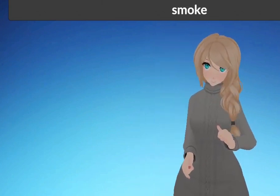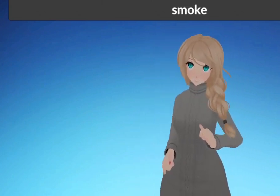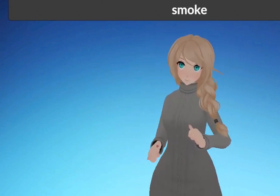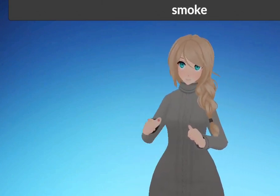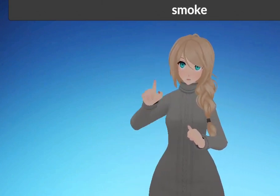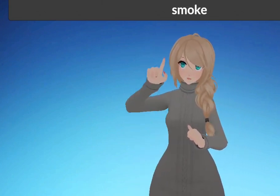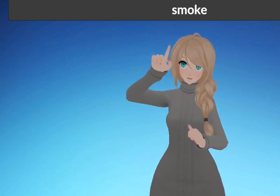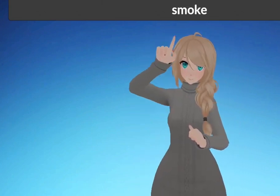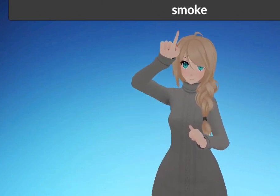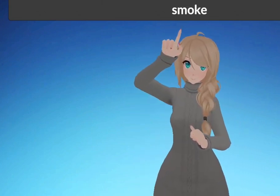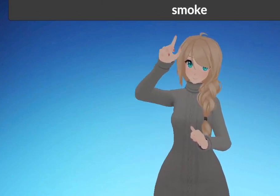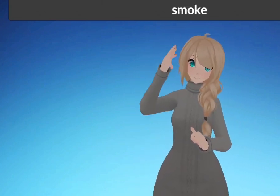Smoke.